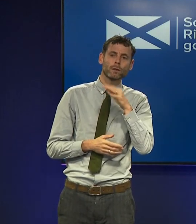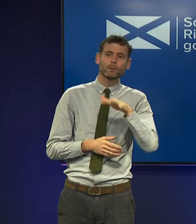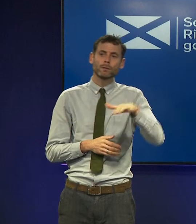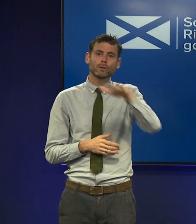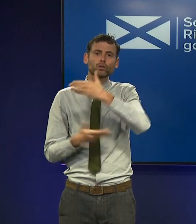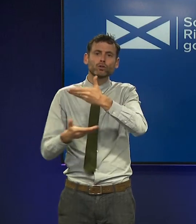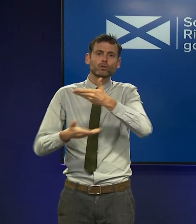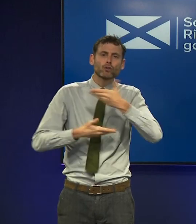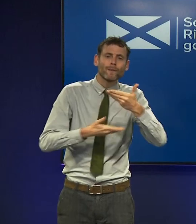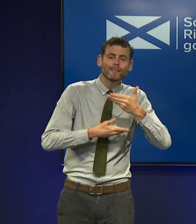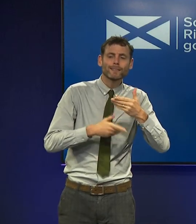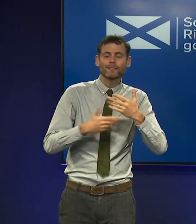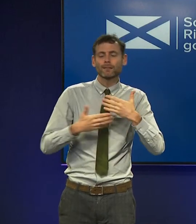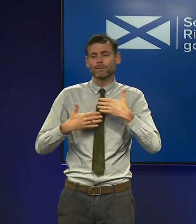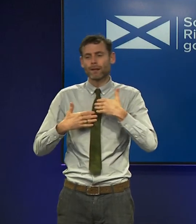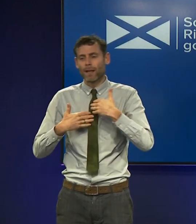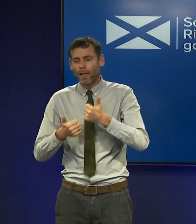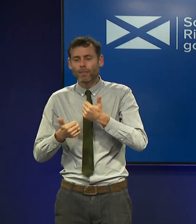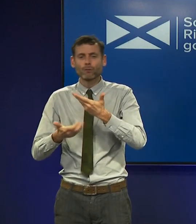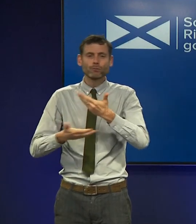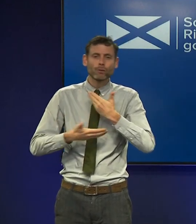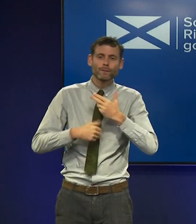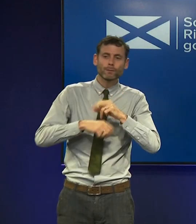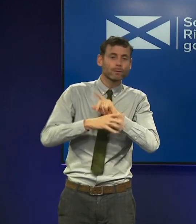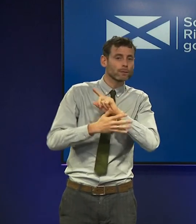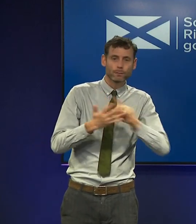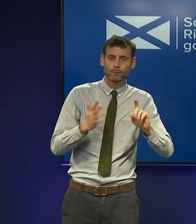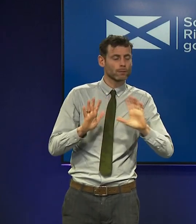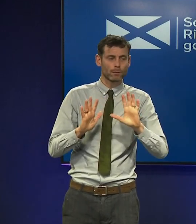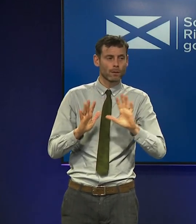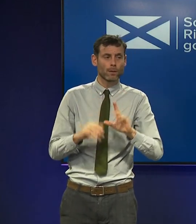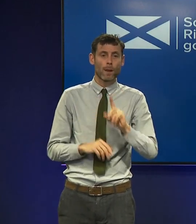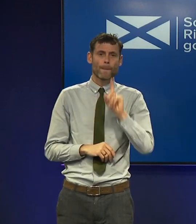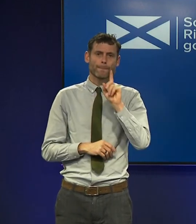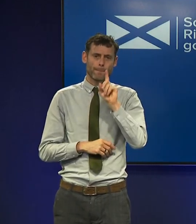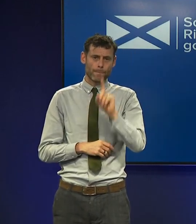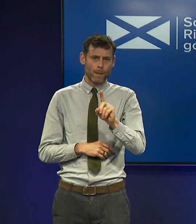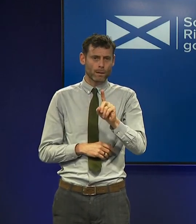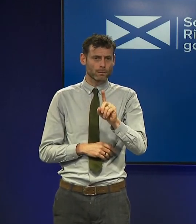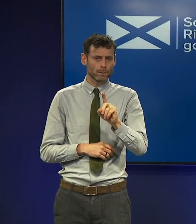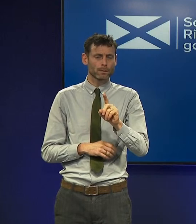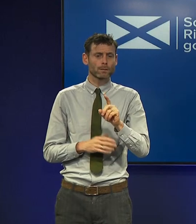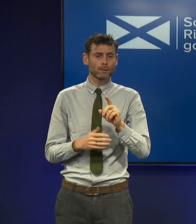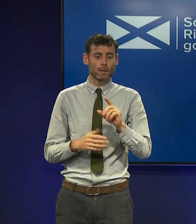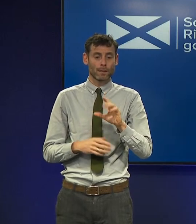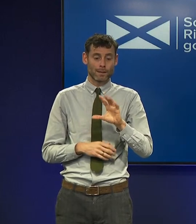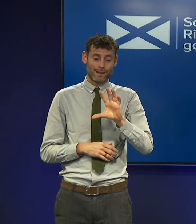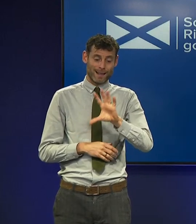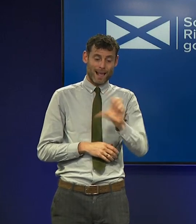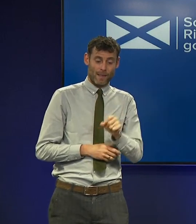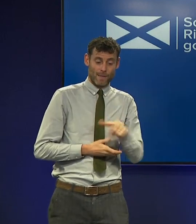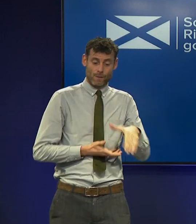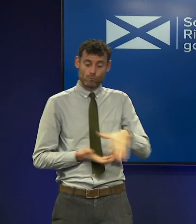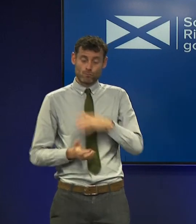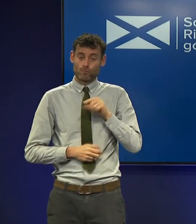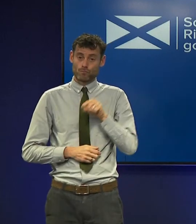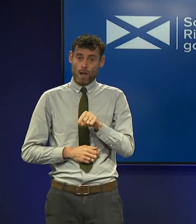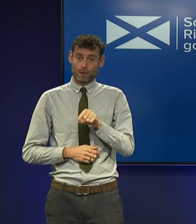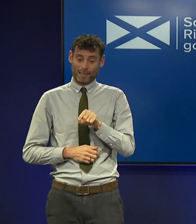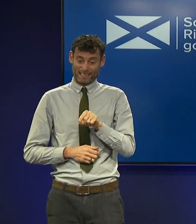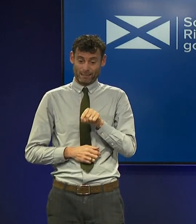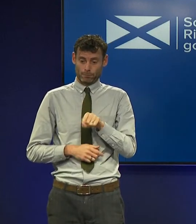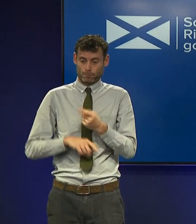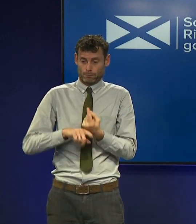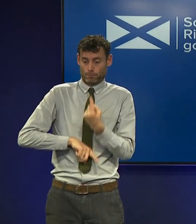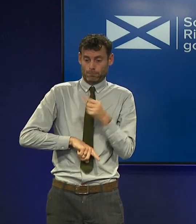not going to go further on that. I have no evidence to suggest that there are links to the South Africa rugby match, but I'll make the point I